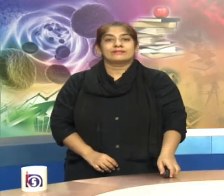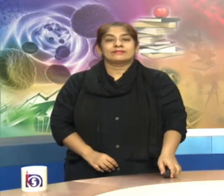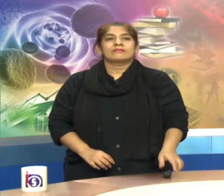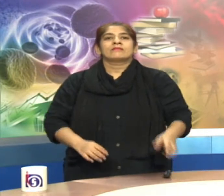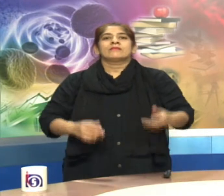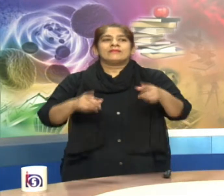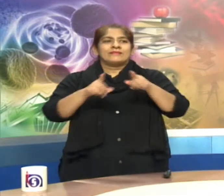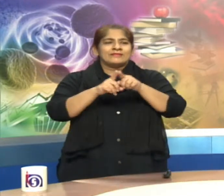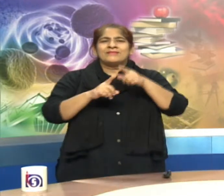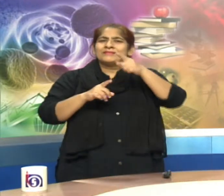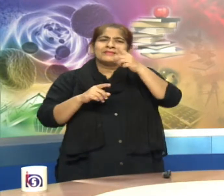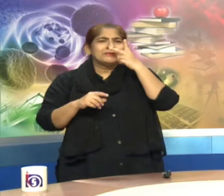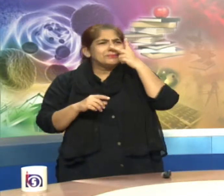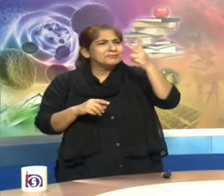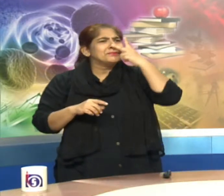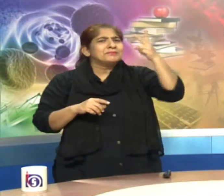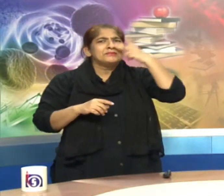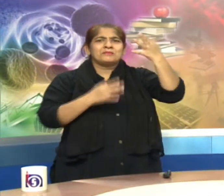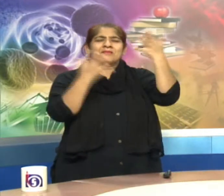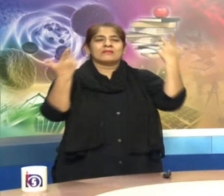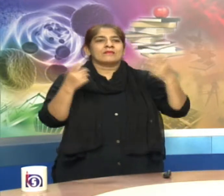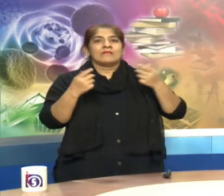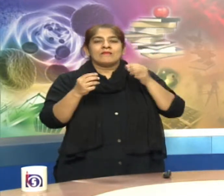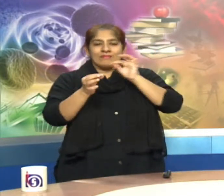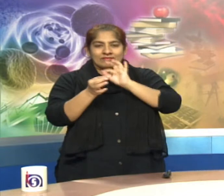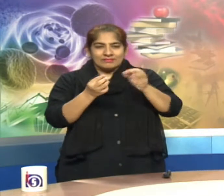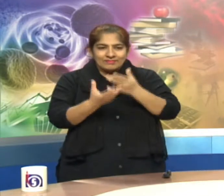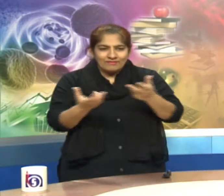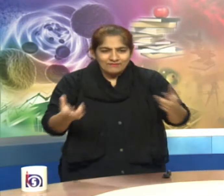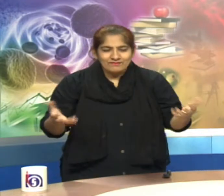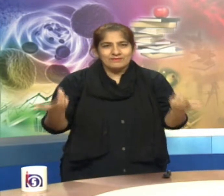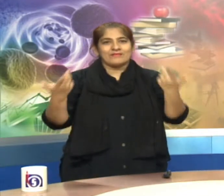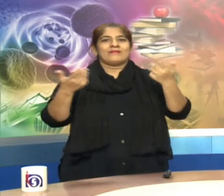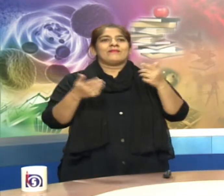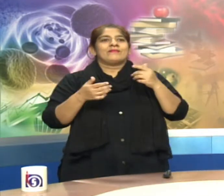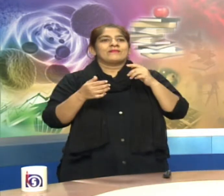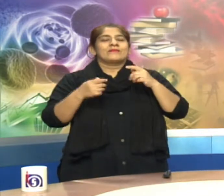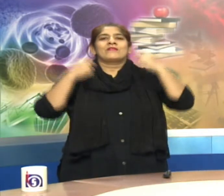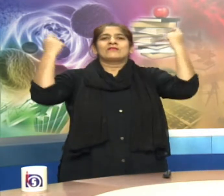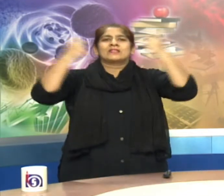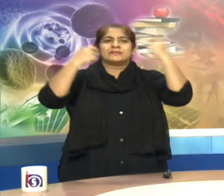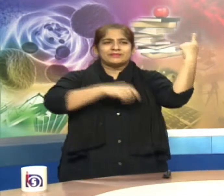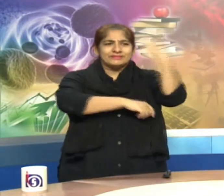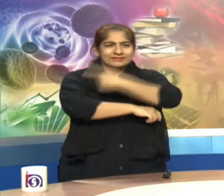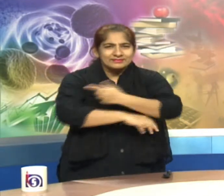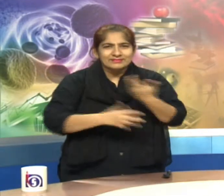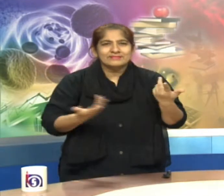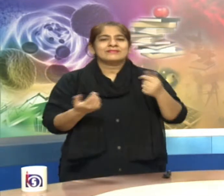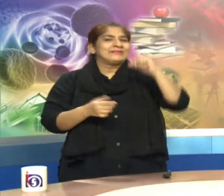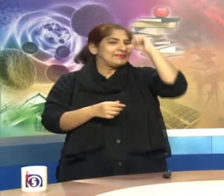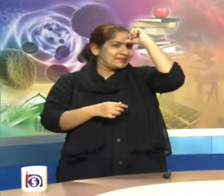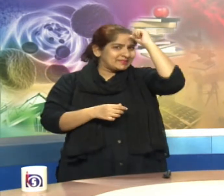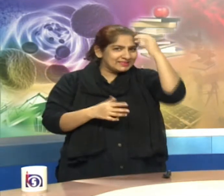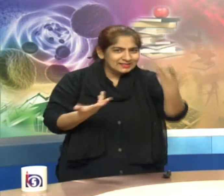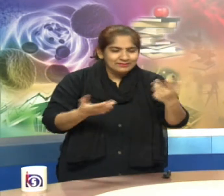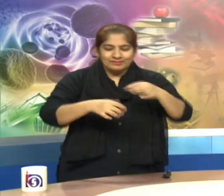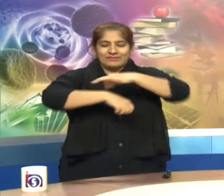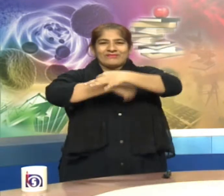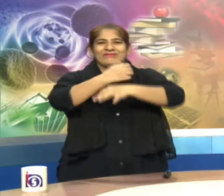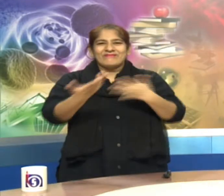You all have seen at various places during Diwali or festive